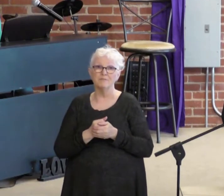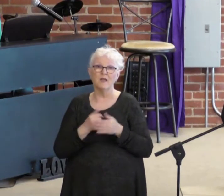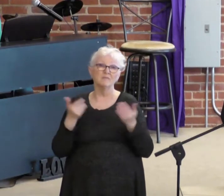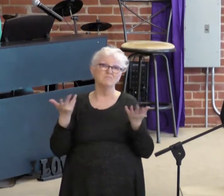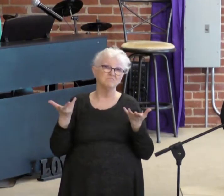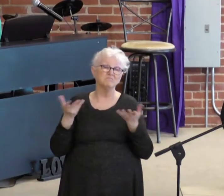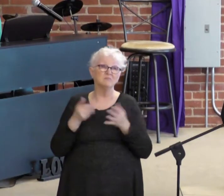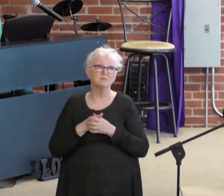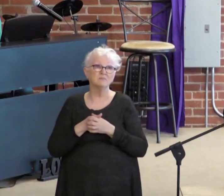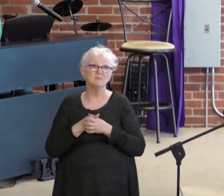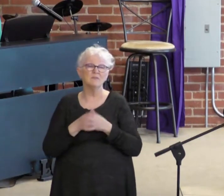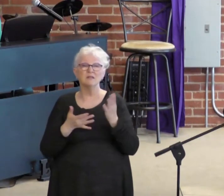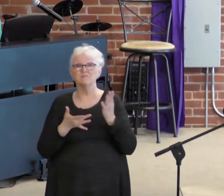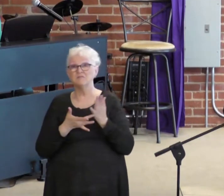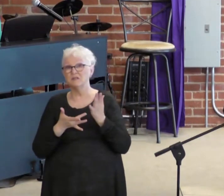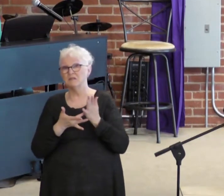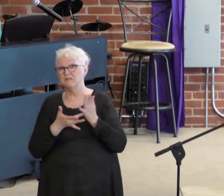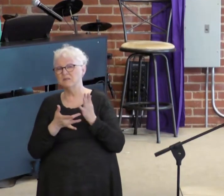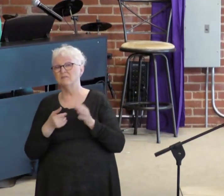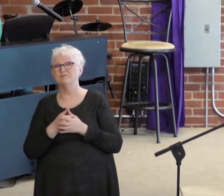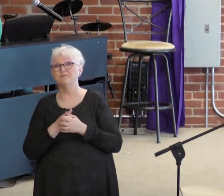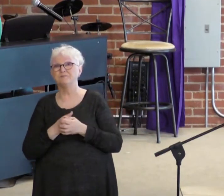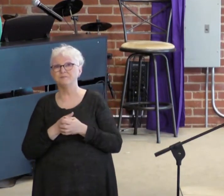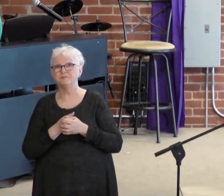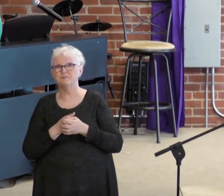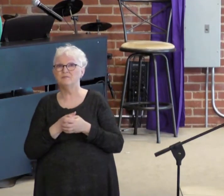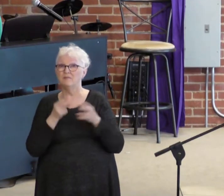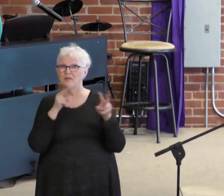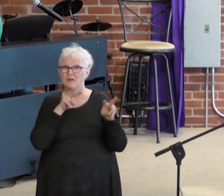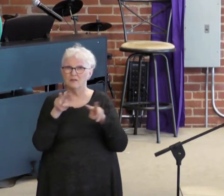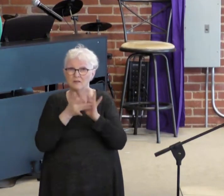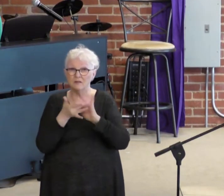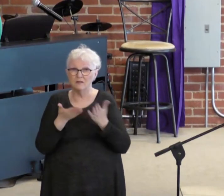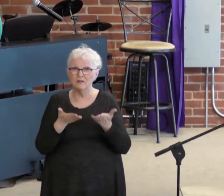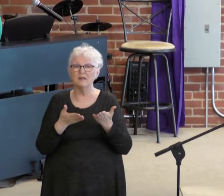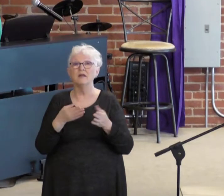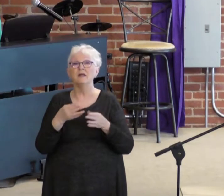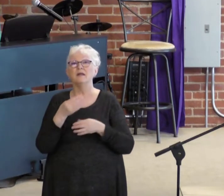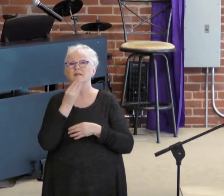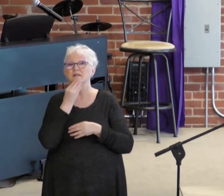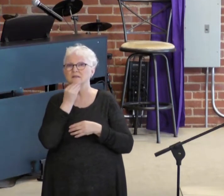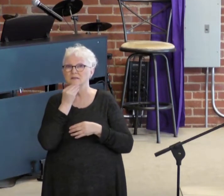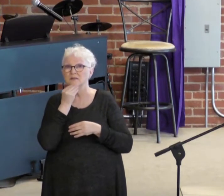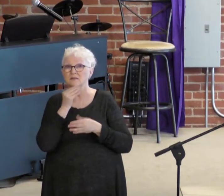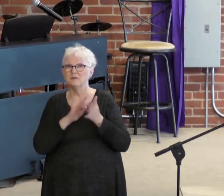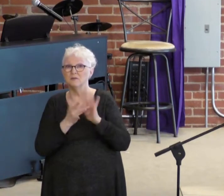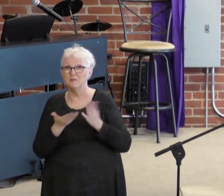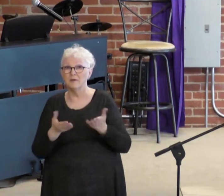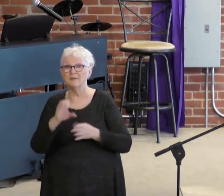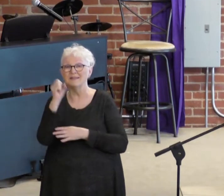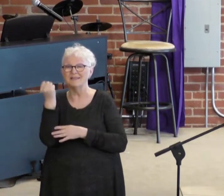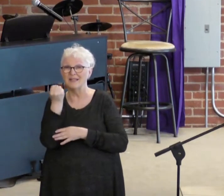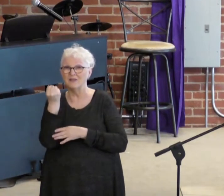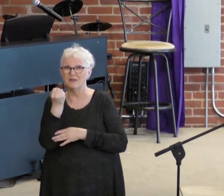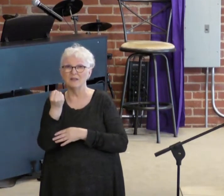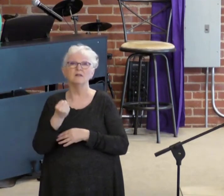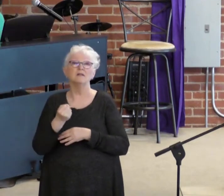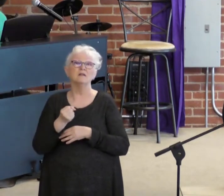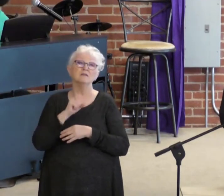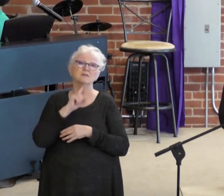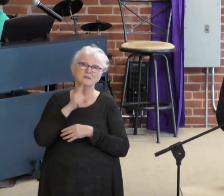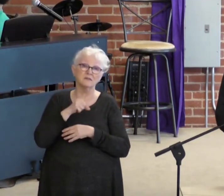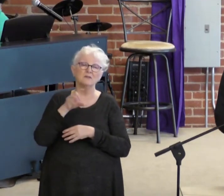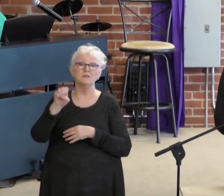all, technically, if you look into the scriptures of the Hebrew Bible, Saturday is the Sabbath day. Of